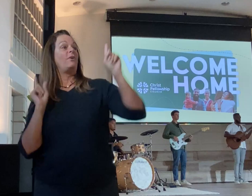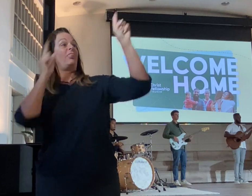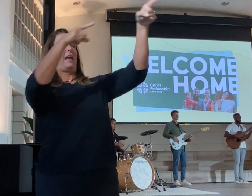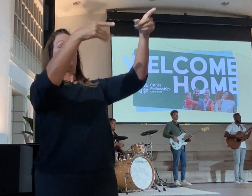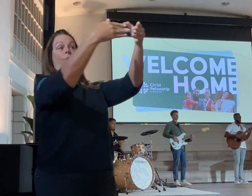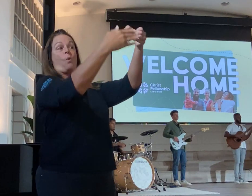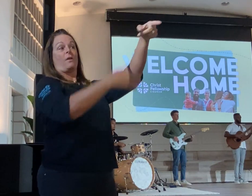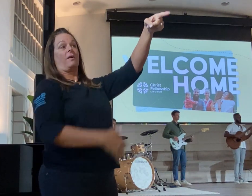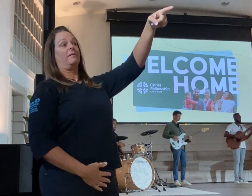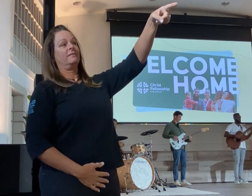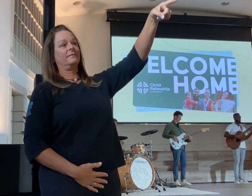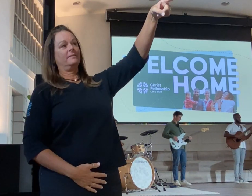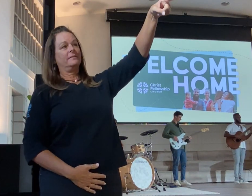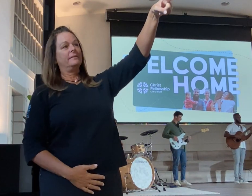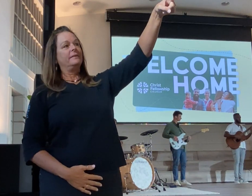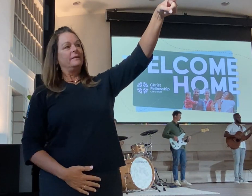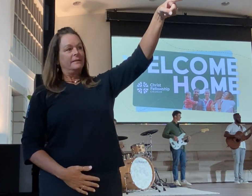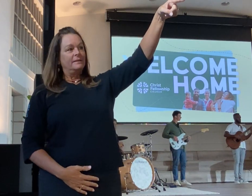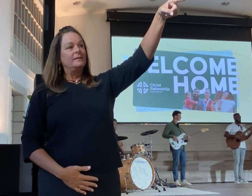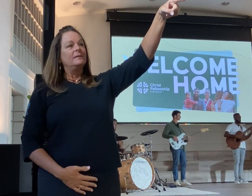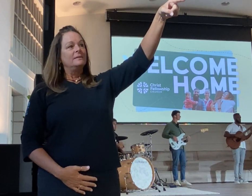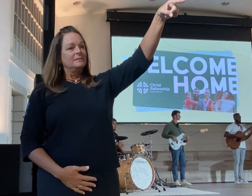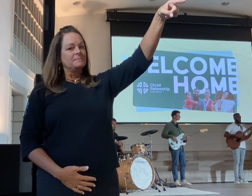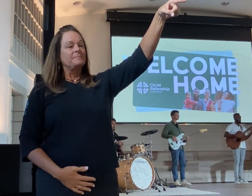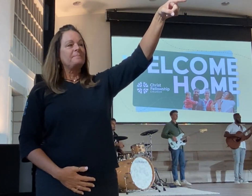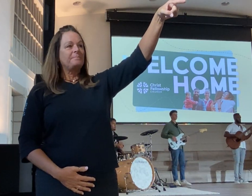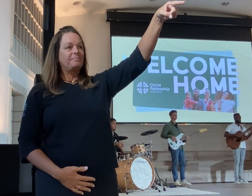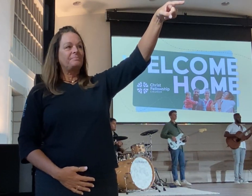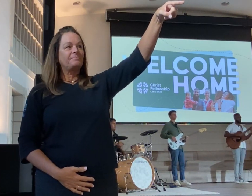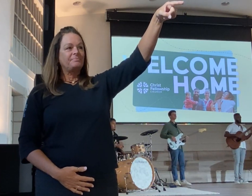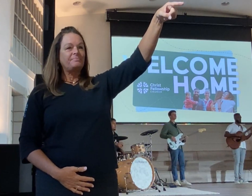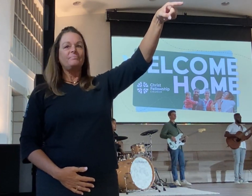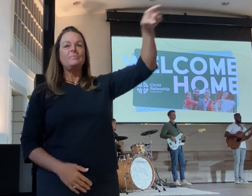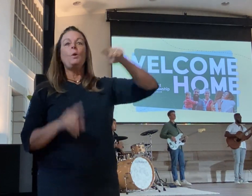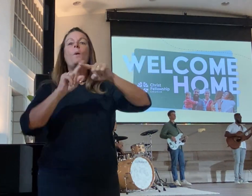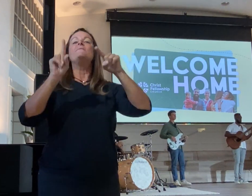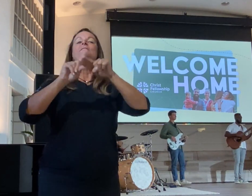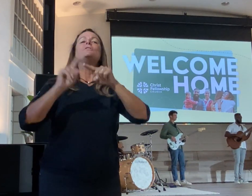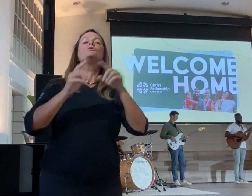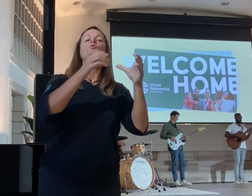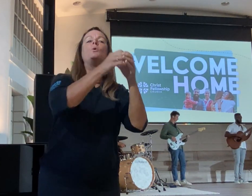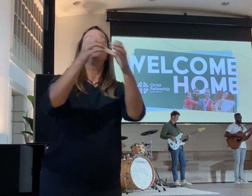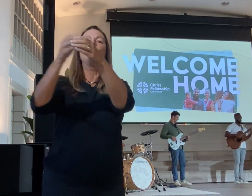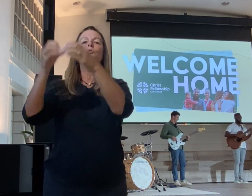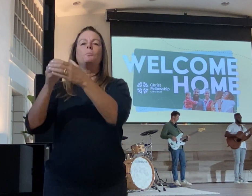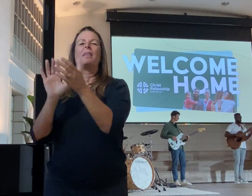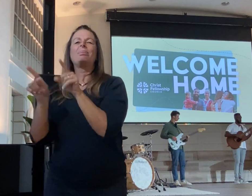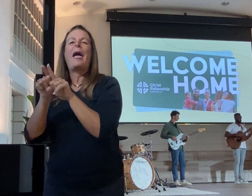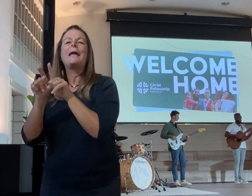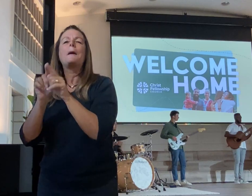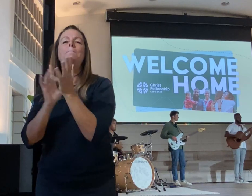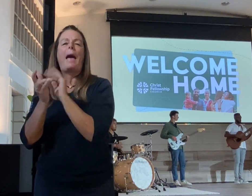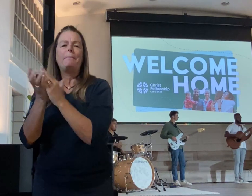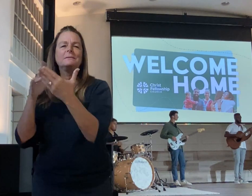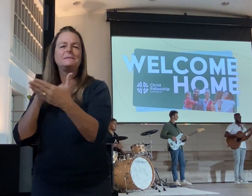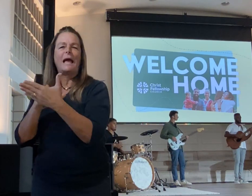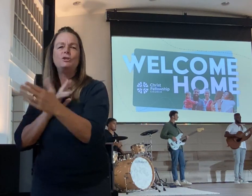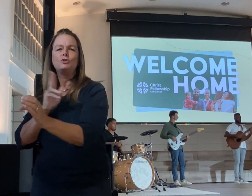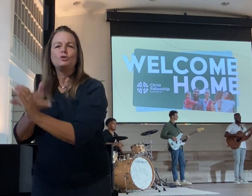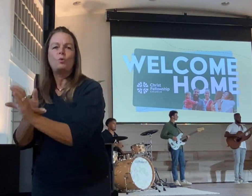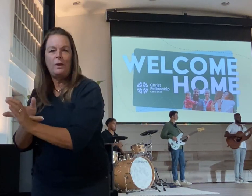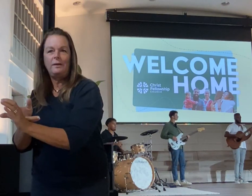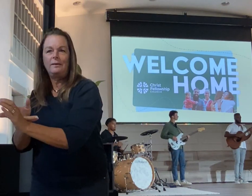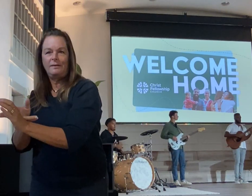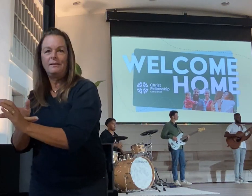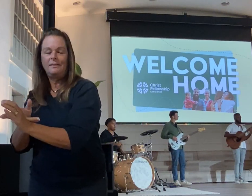look. We've got a Connect board with balloons in the back of the auditorium with all of the groups and classes right here at Christ